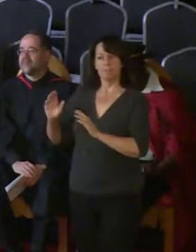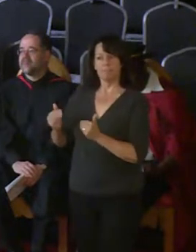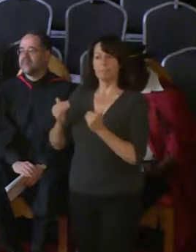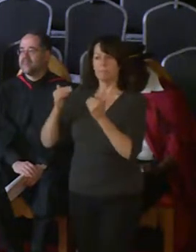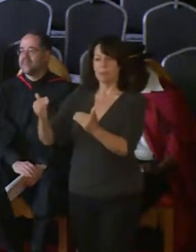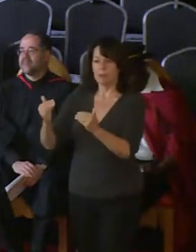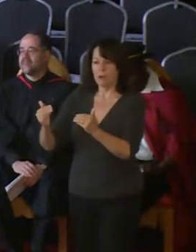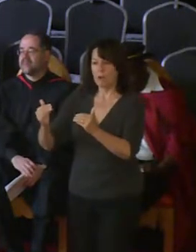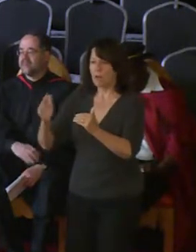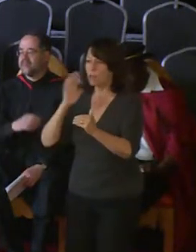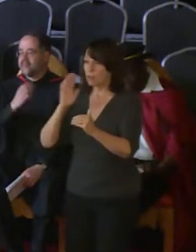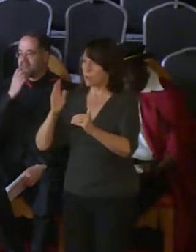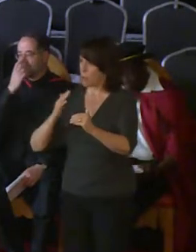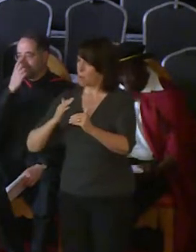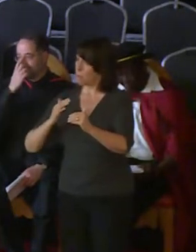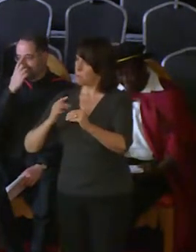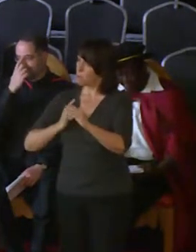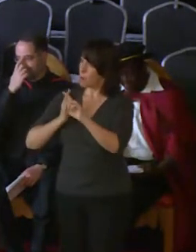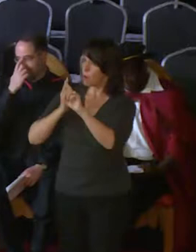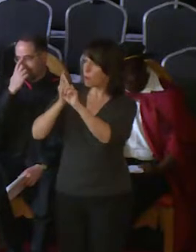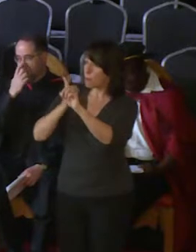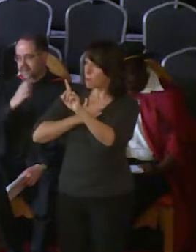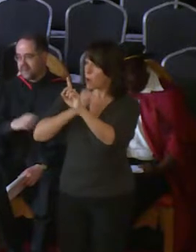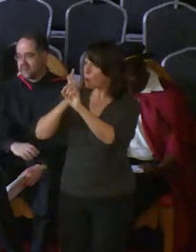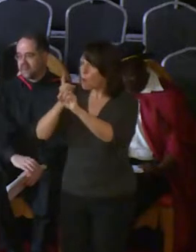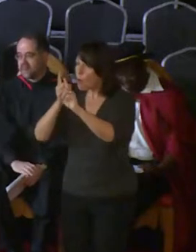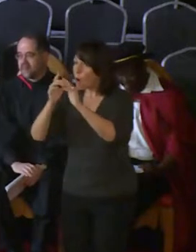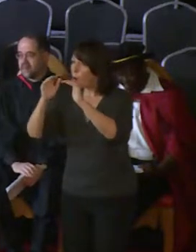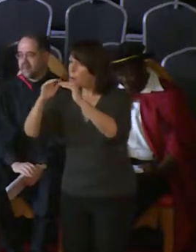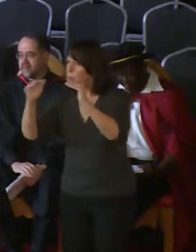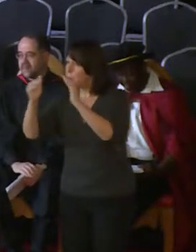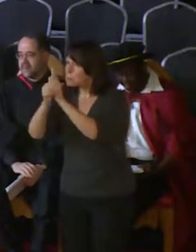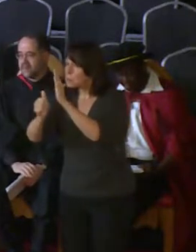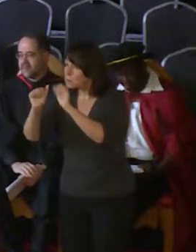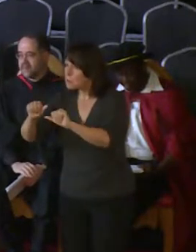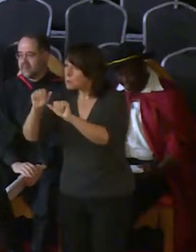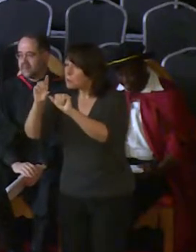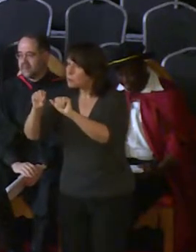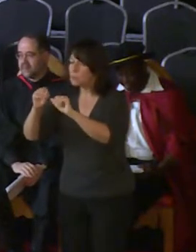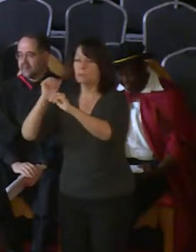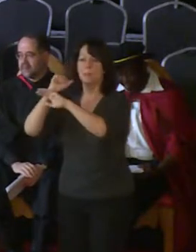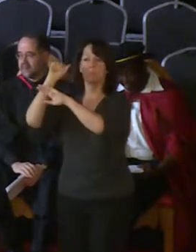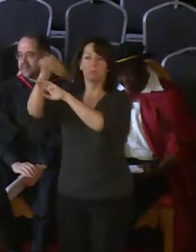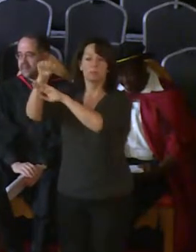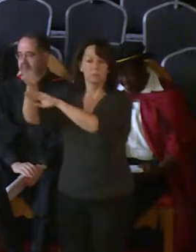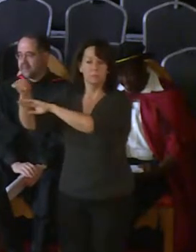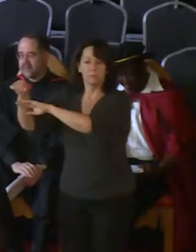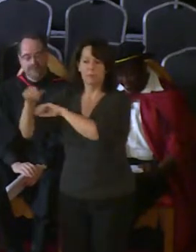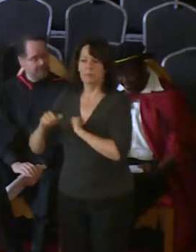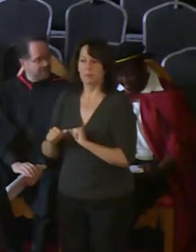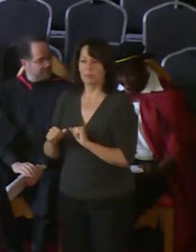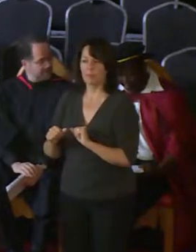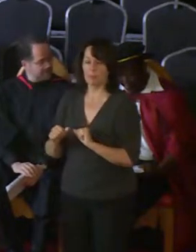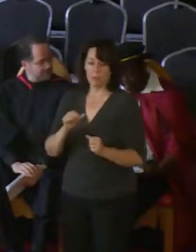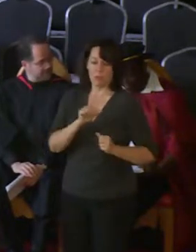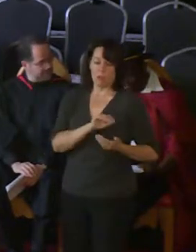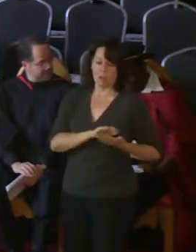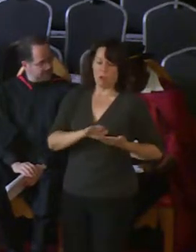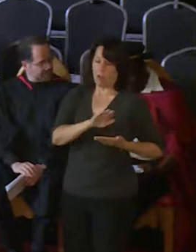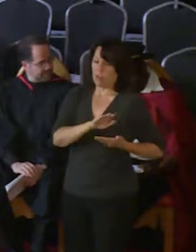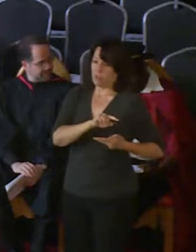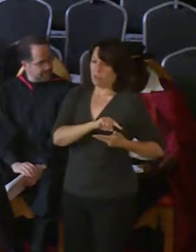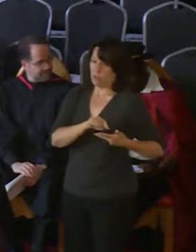and strive beyond what I thought I was capable of. Since the days of its founding colleges,